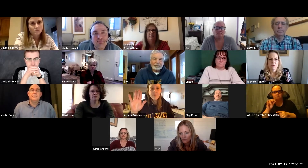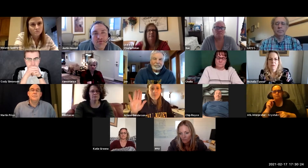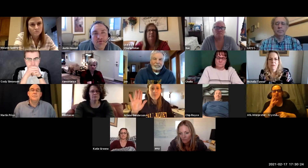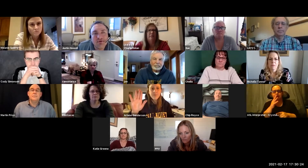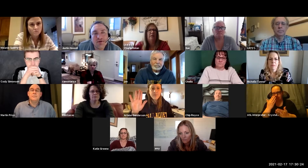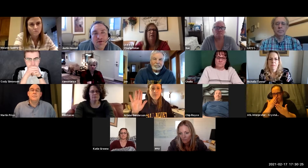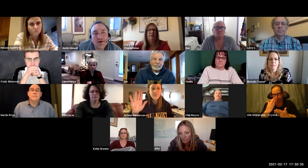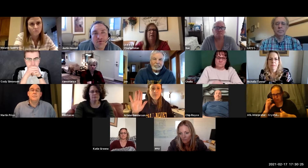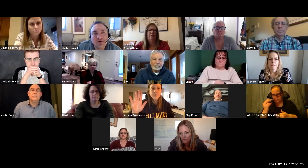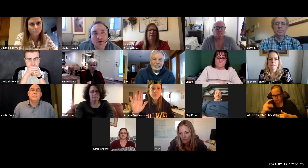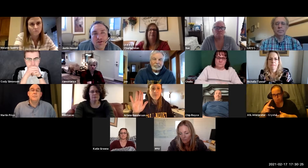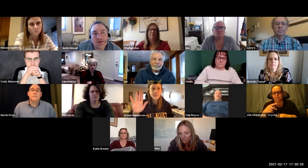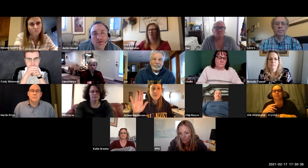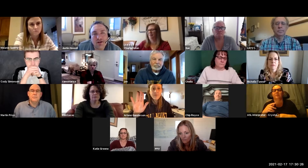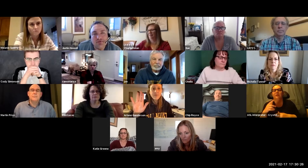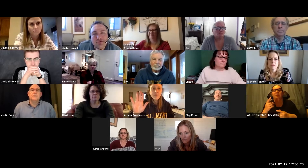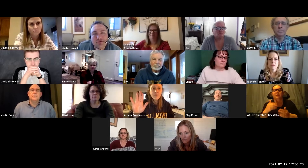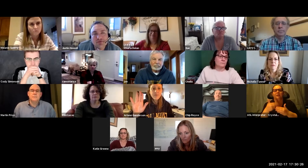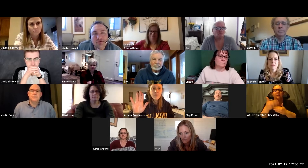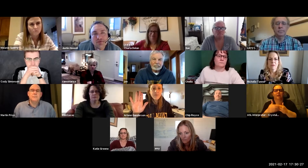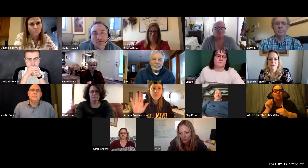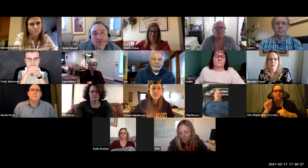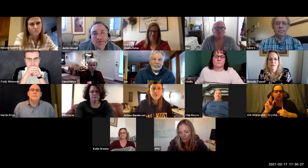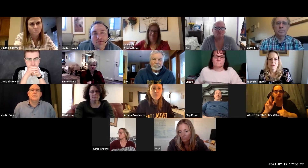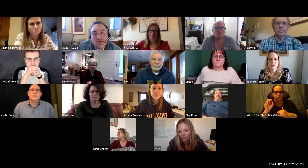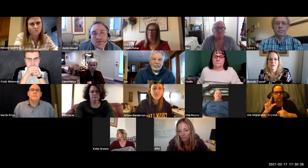Thank you, Chip. We'll go to Arlene now.